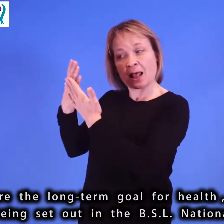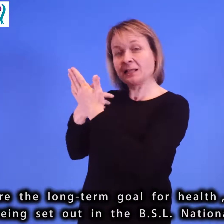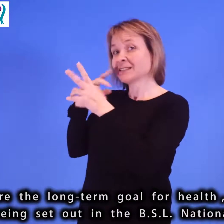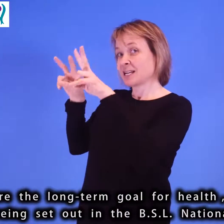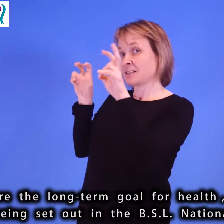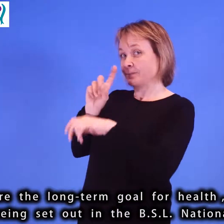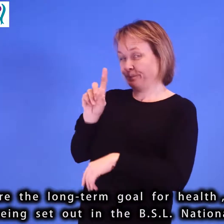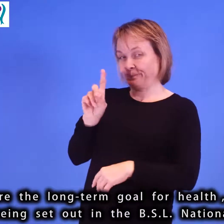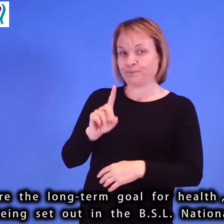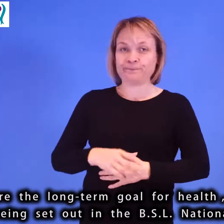which is: